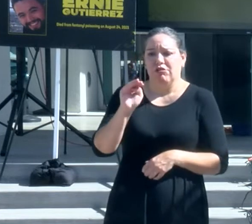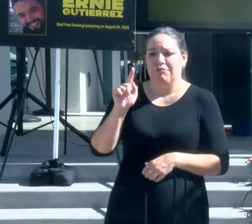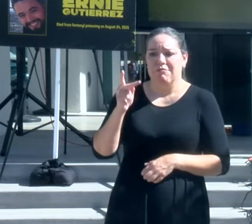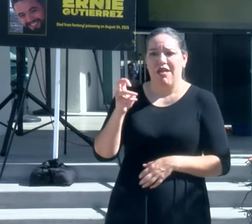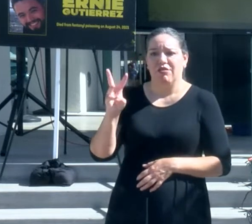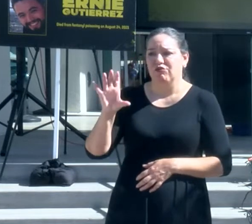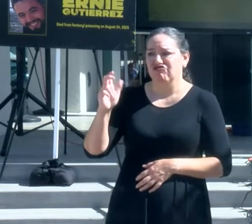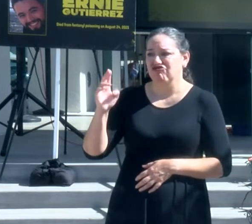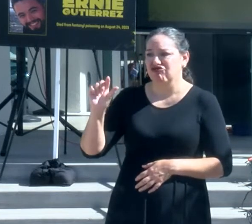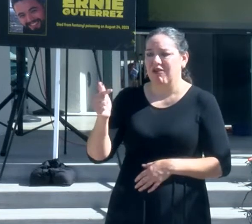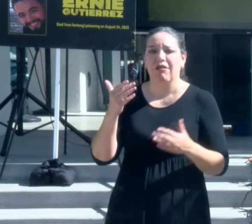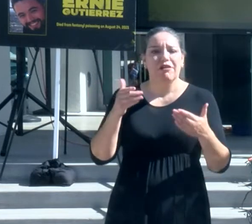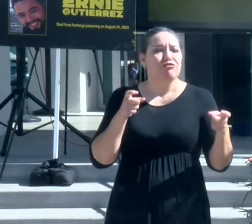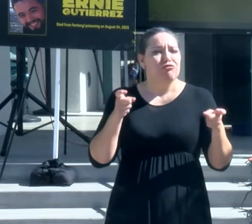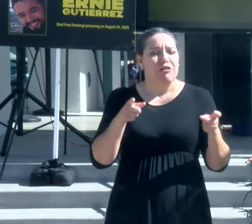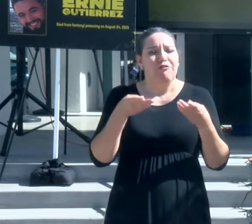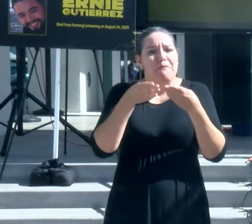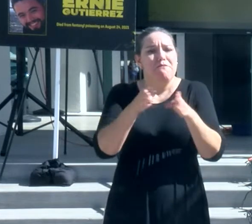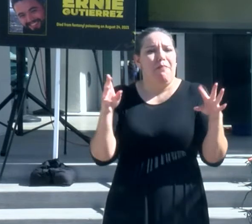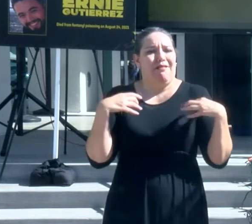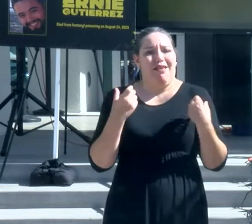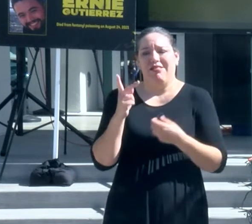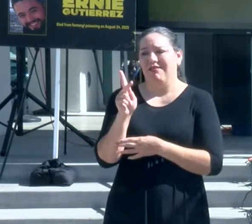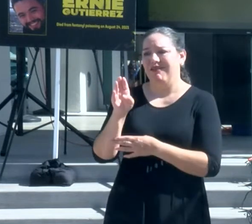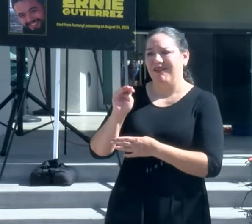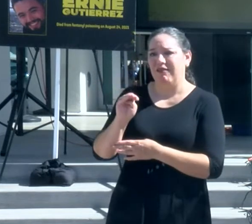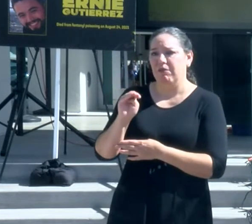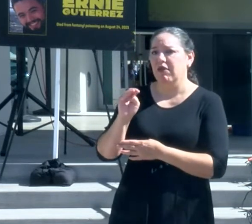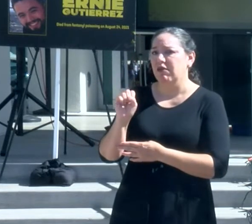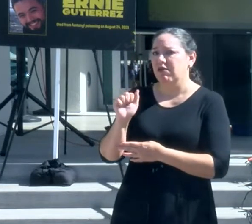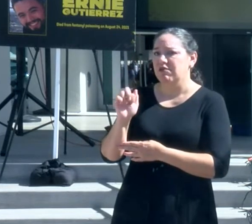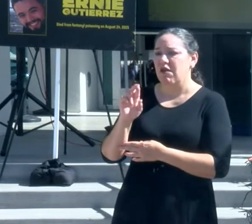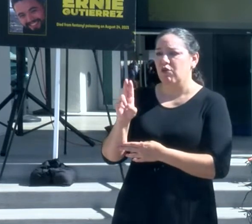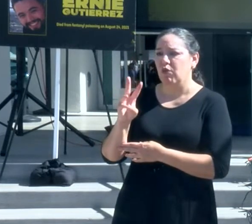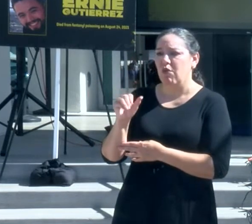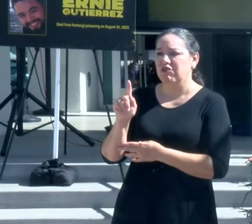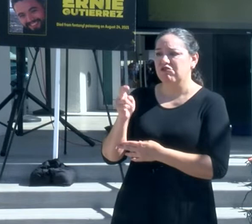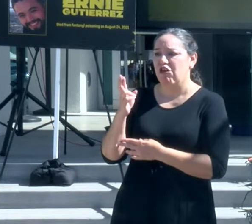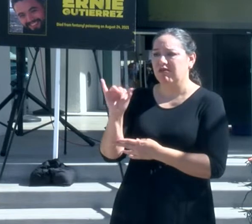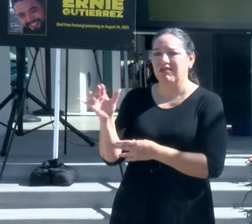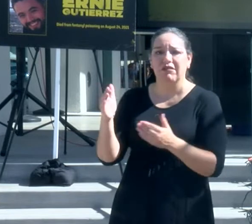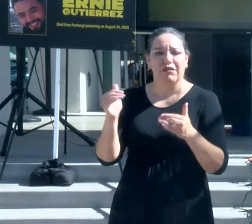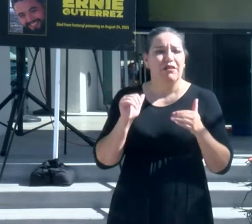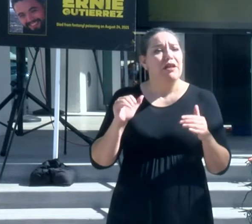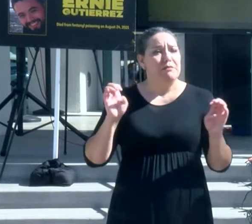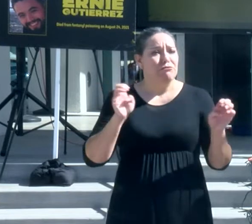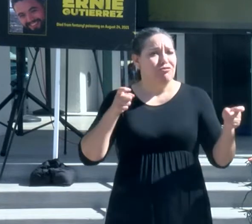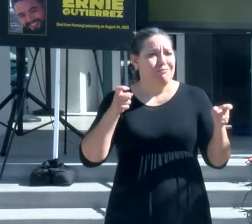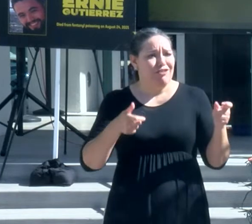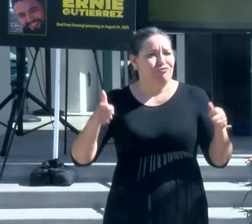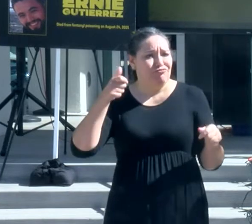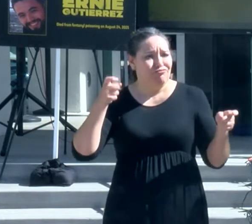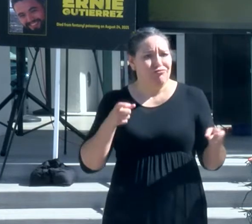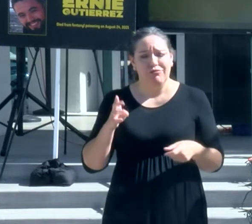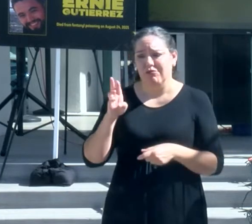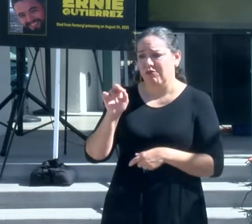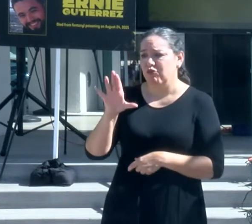Chang, Director of Public Health, Kim Sarawatari, Director of Emergency Management, Bruce Barton, Director